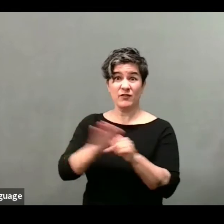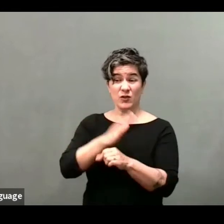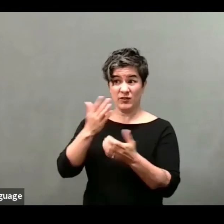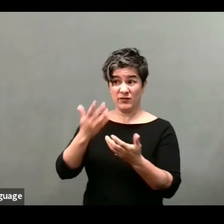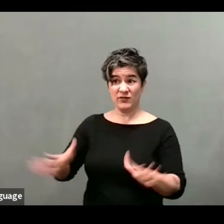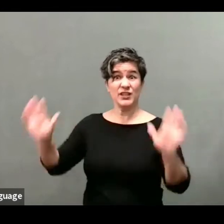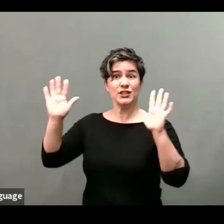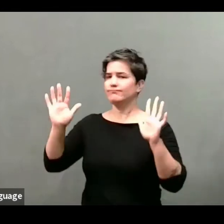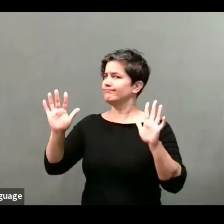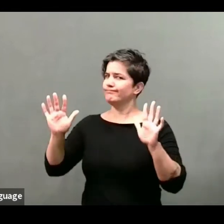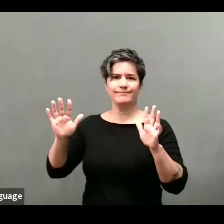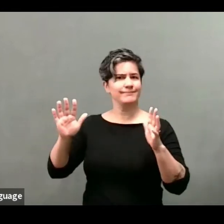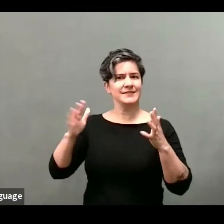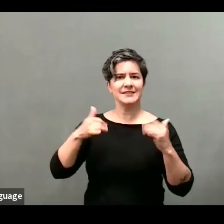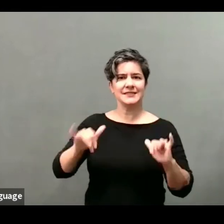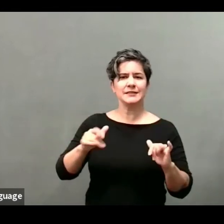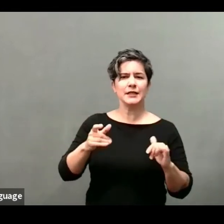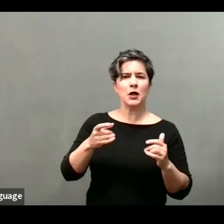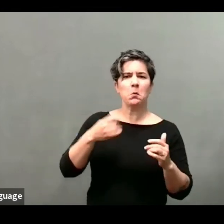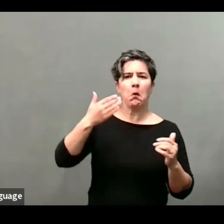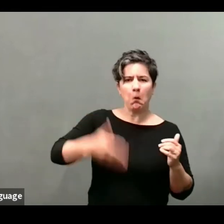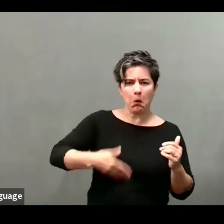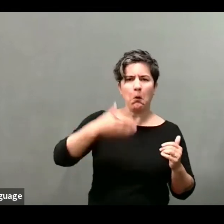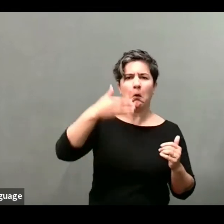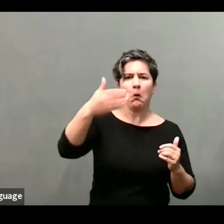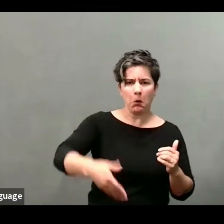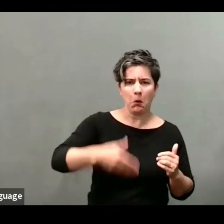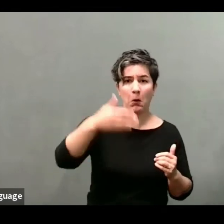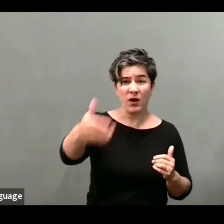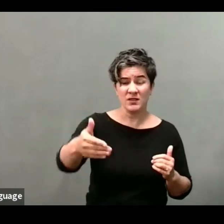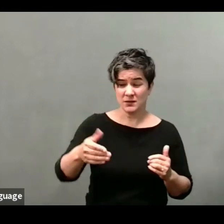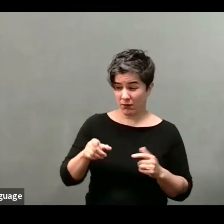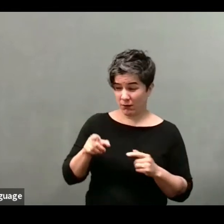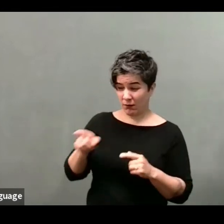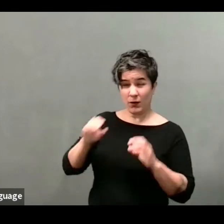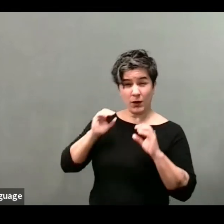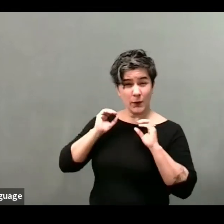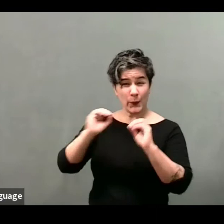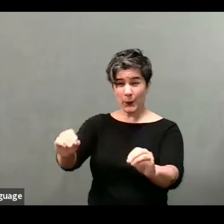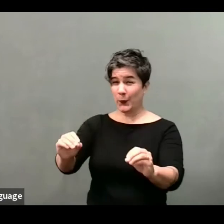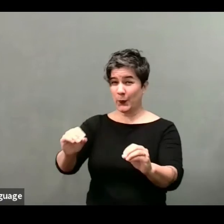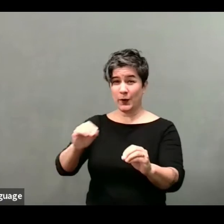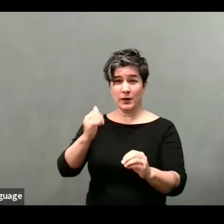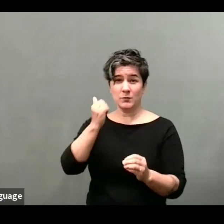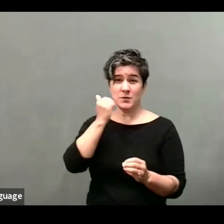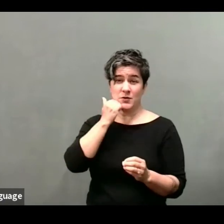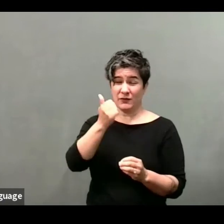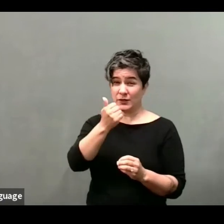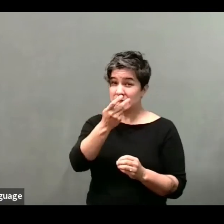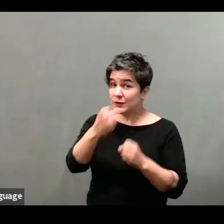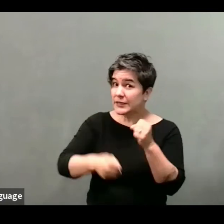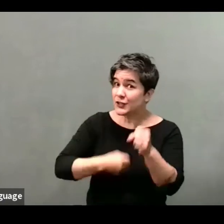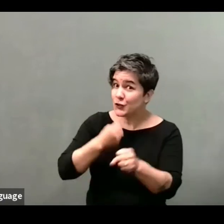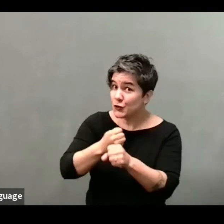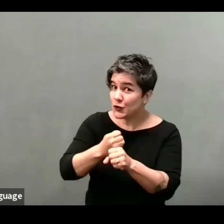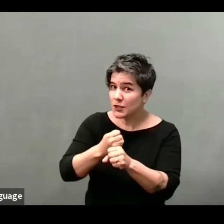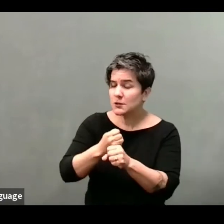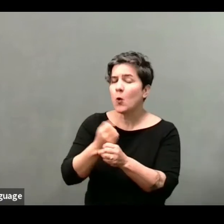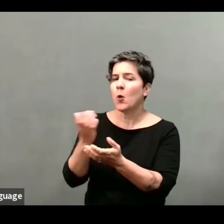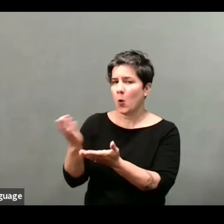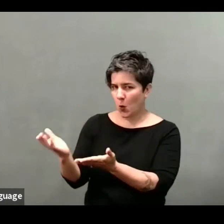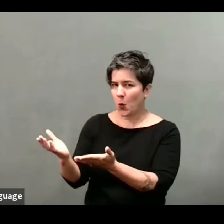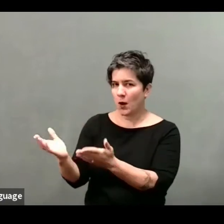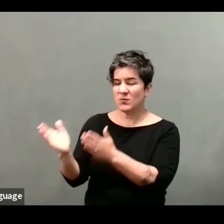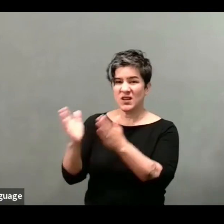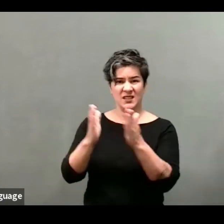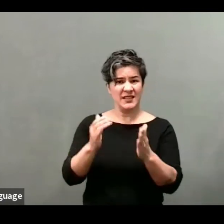yet. And so, unless they really have not had any sign of a period for several years, that